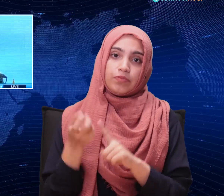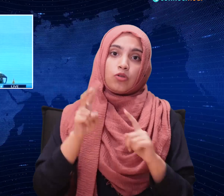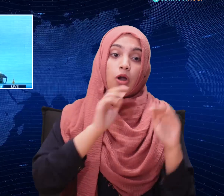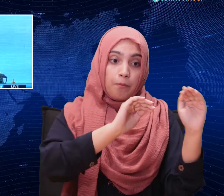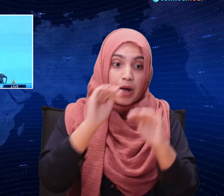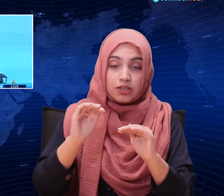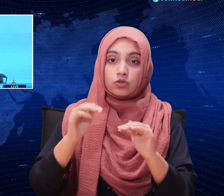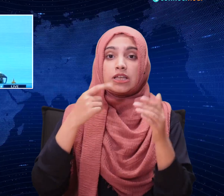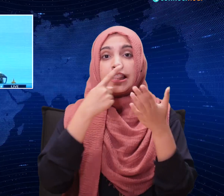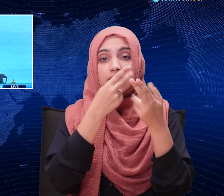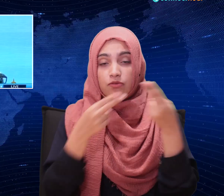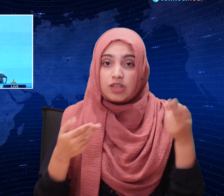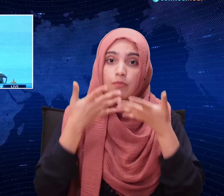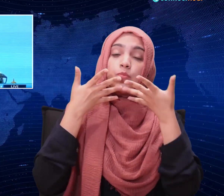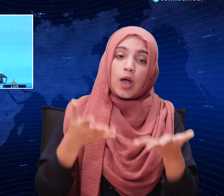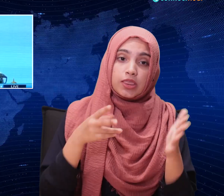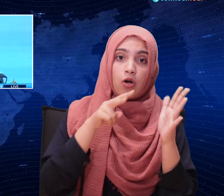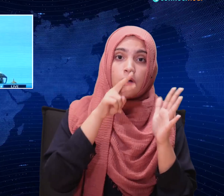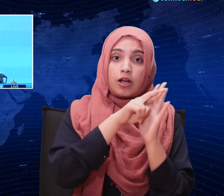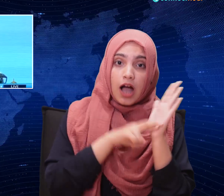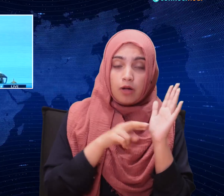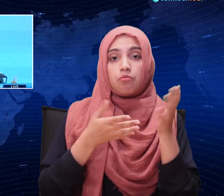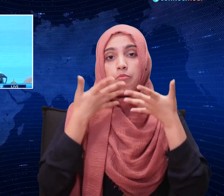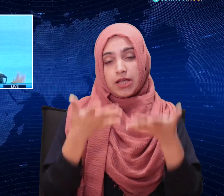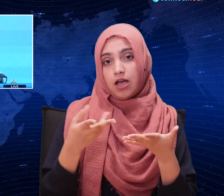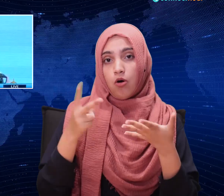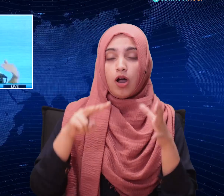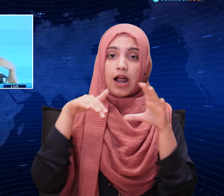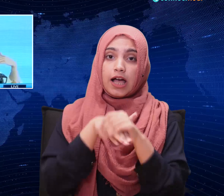apart, including his honesty and righteousness.